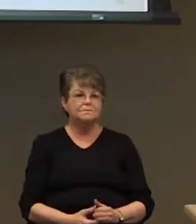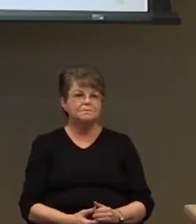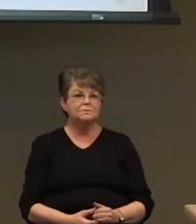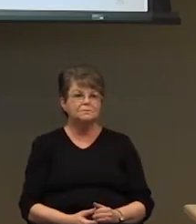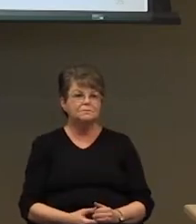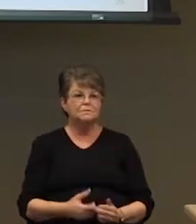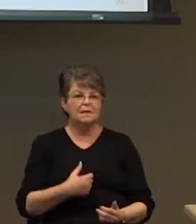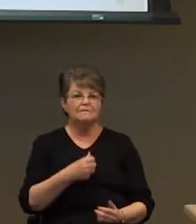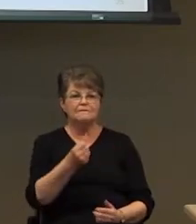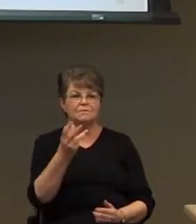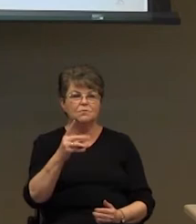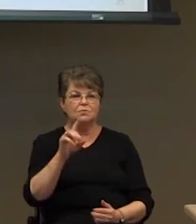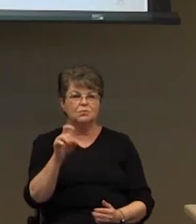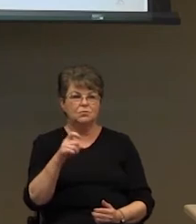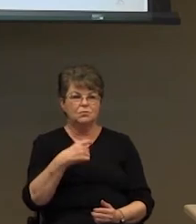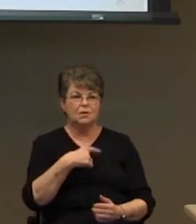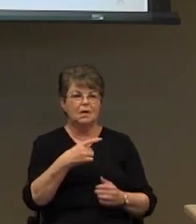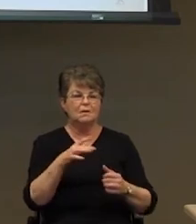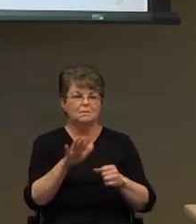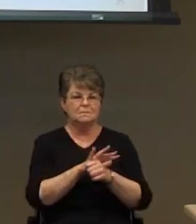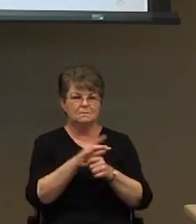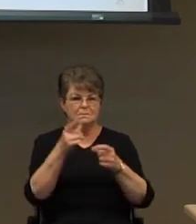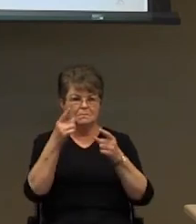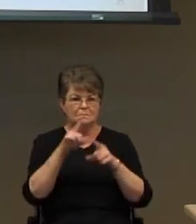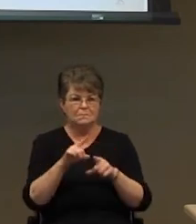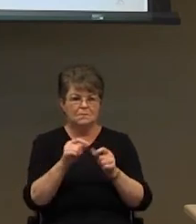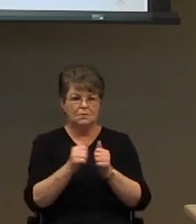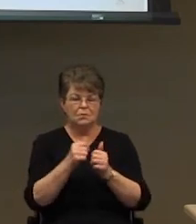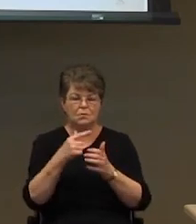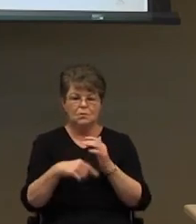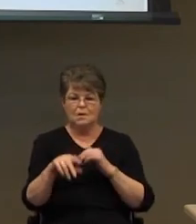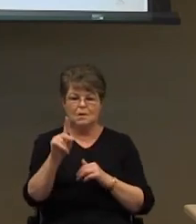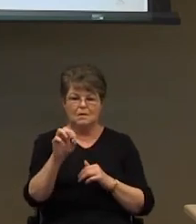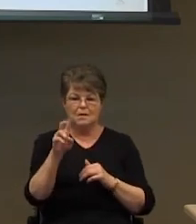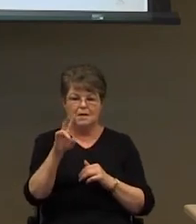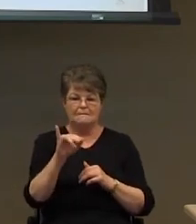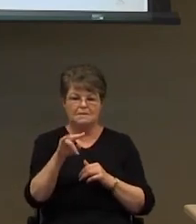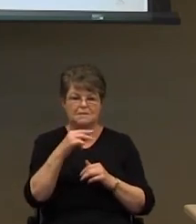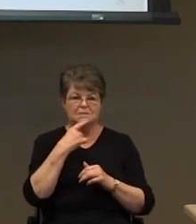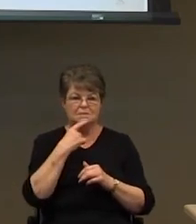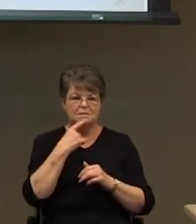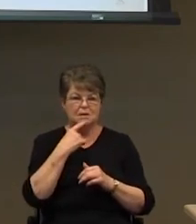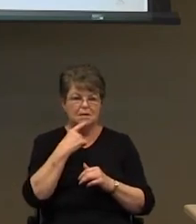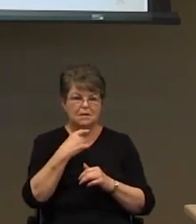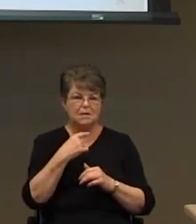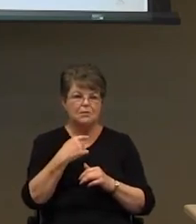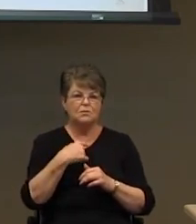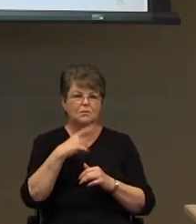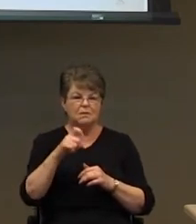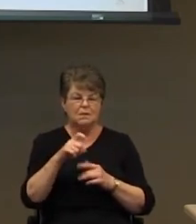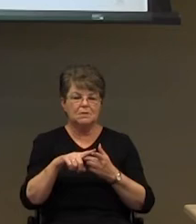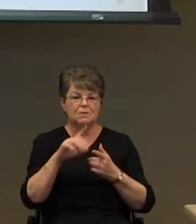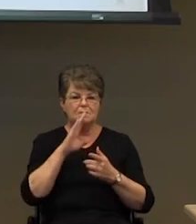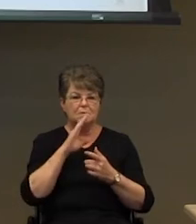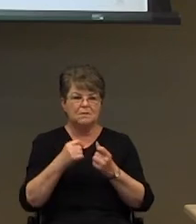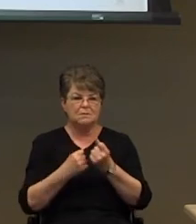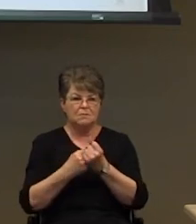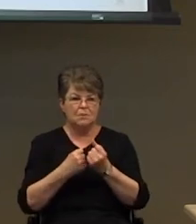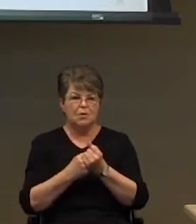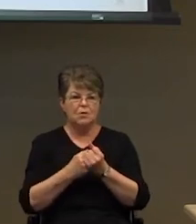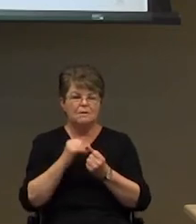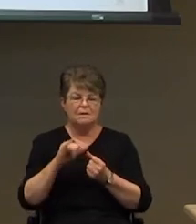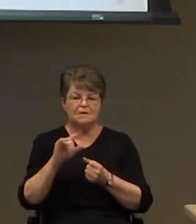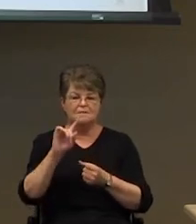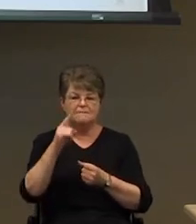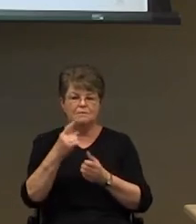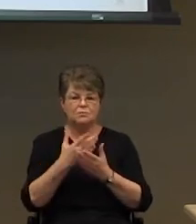I just have a few questions, and I completely agree with what Kevin said. We haven't been supportive of each other, and that's probably the